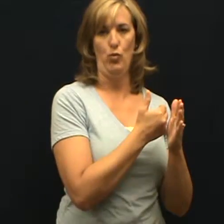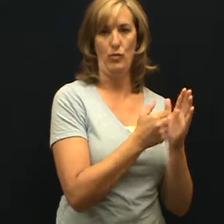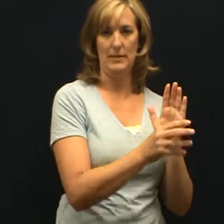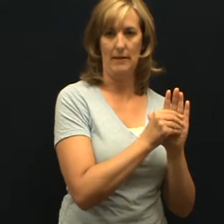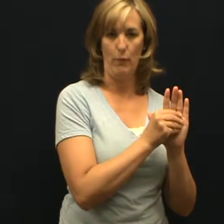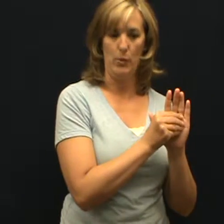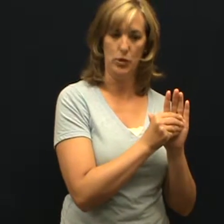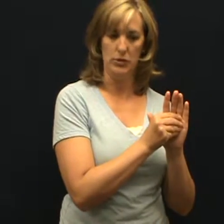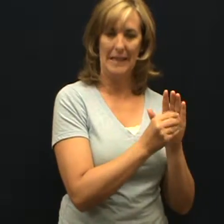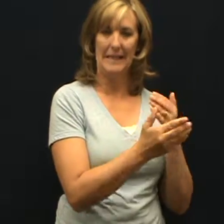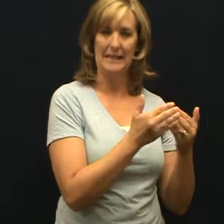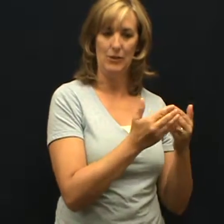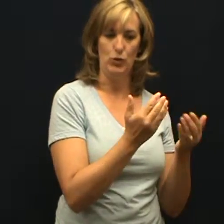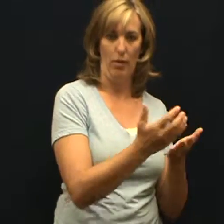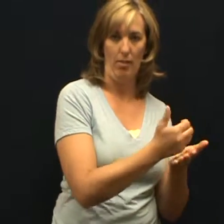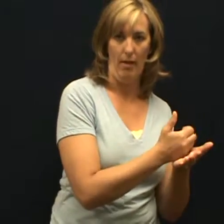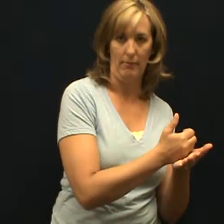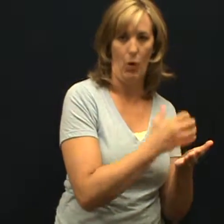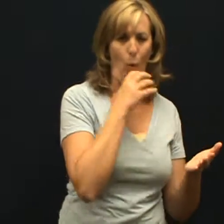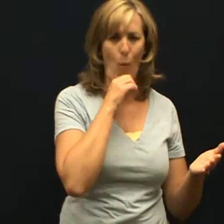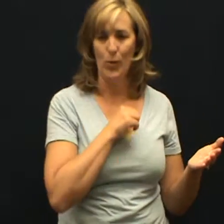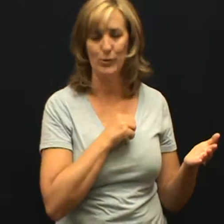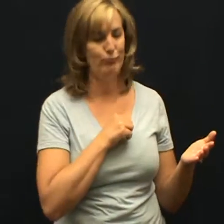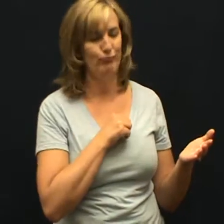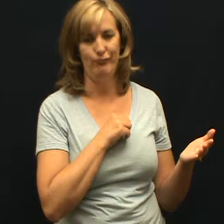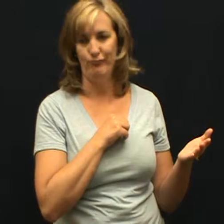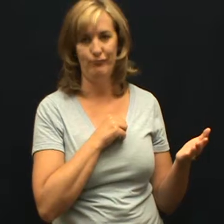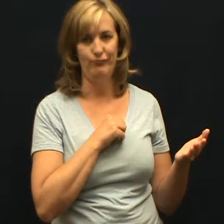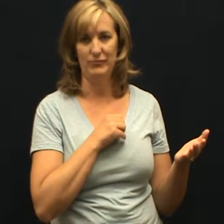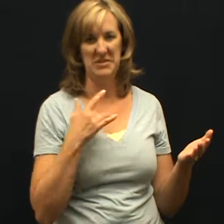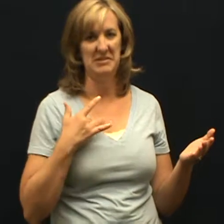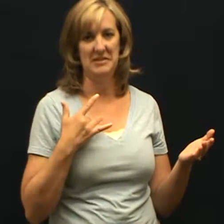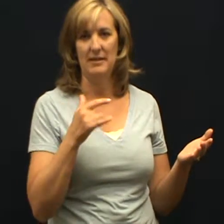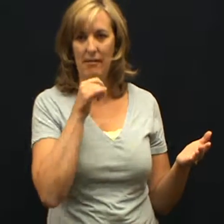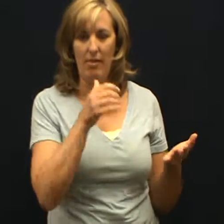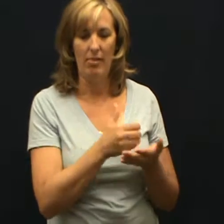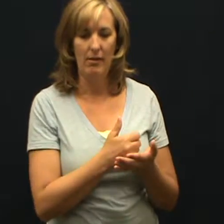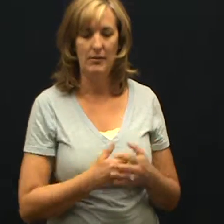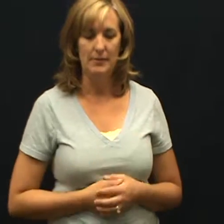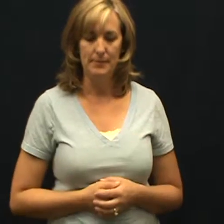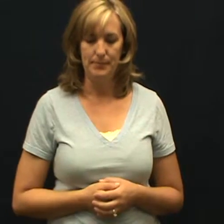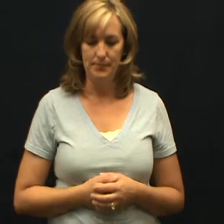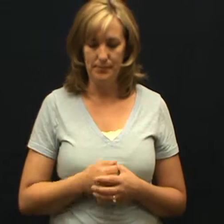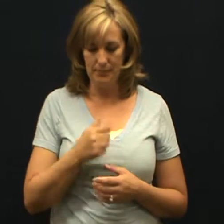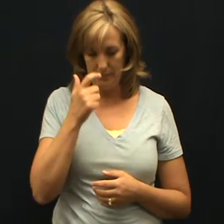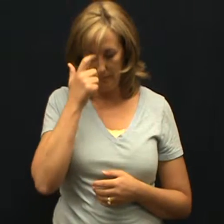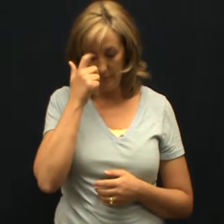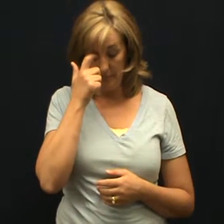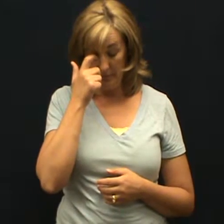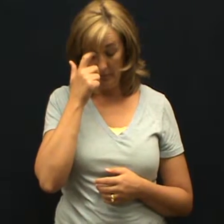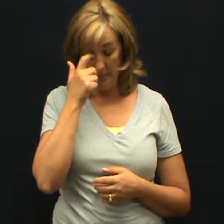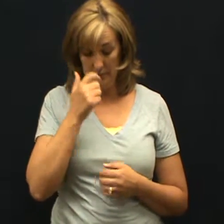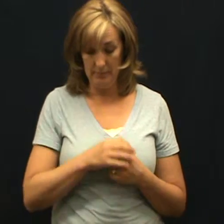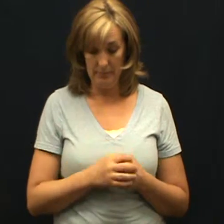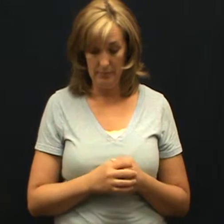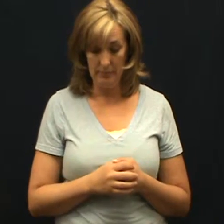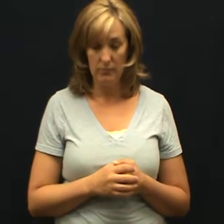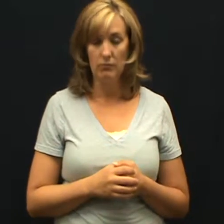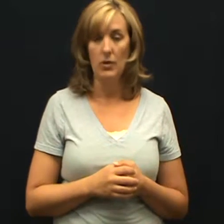So to use the aging of accounts receivable method, we have to look at 3 steps to do that. First, we